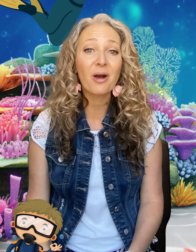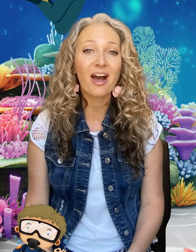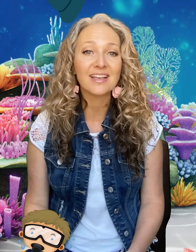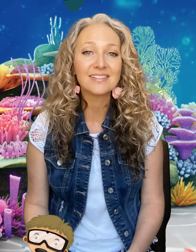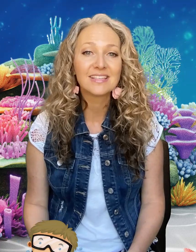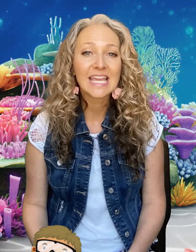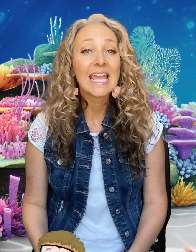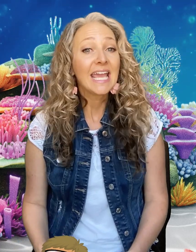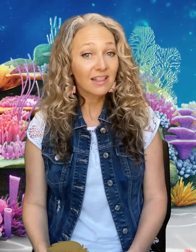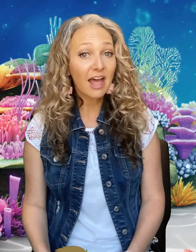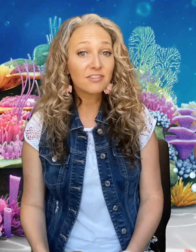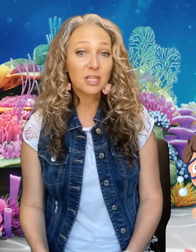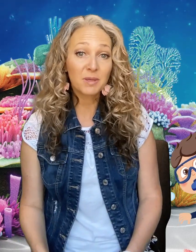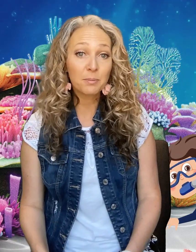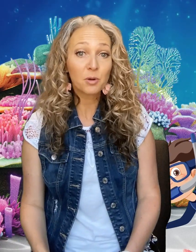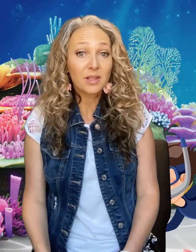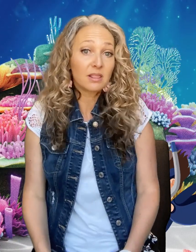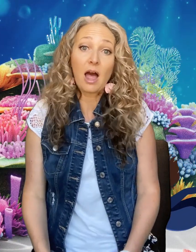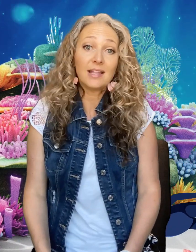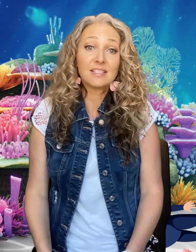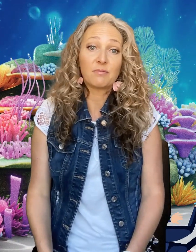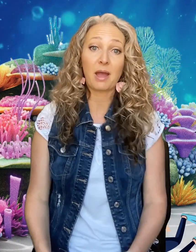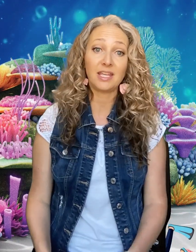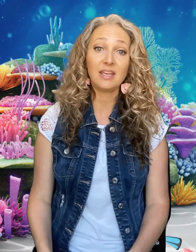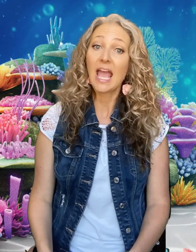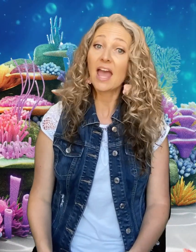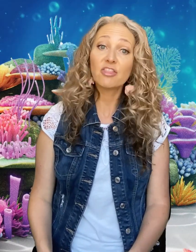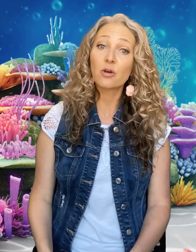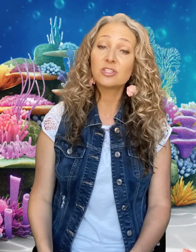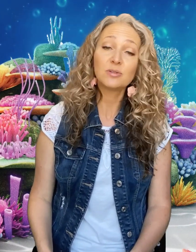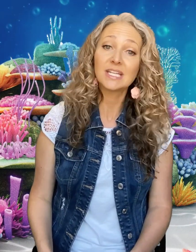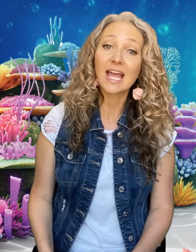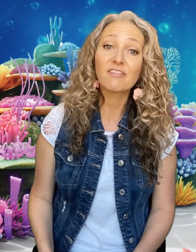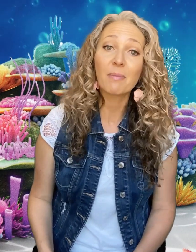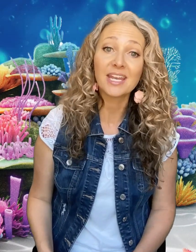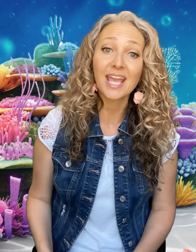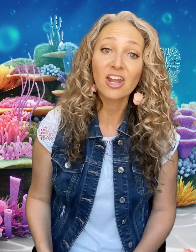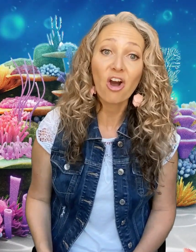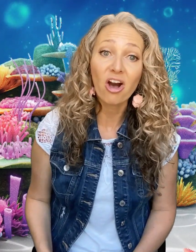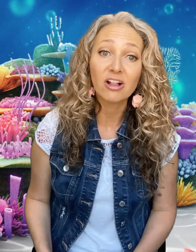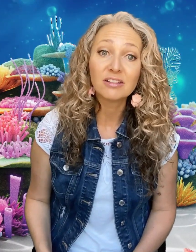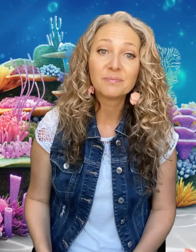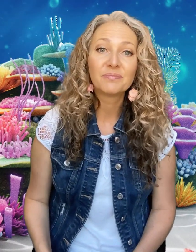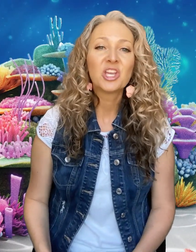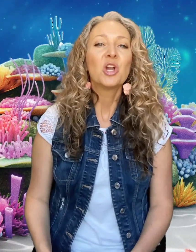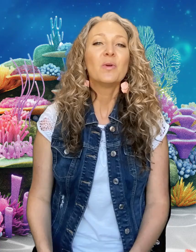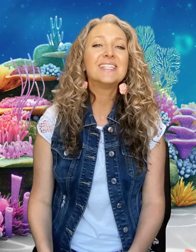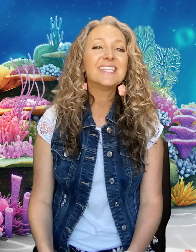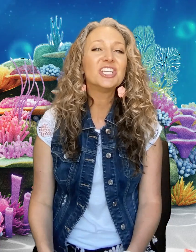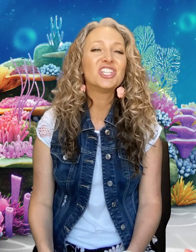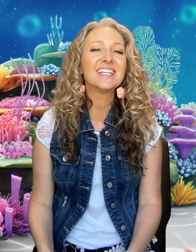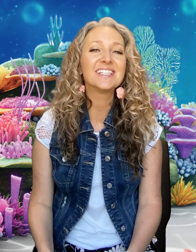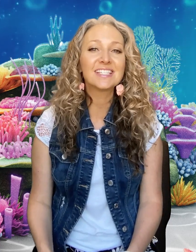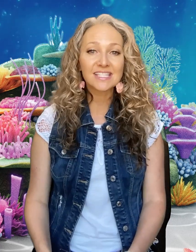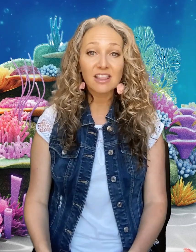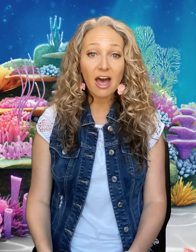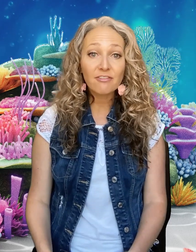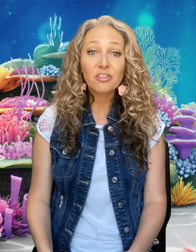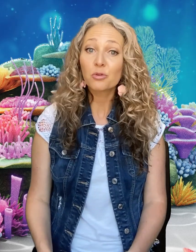grandpas. He loved the people with lots of money and those who didn't have money at all. We see Jesus' love through how